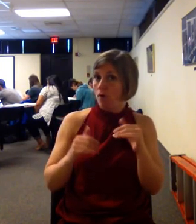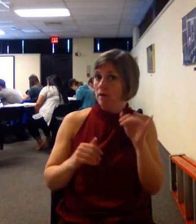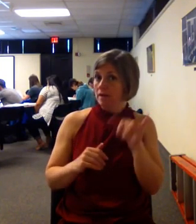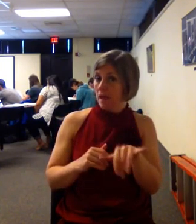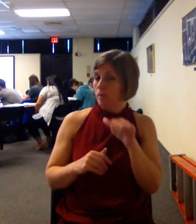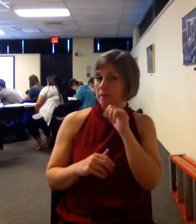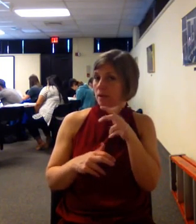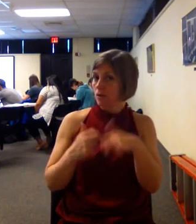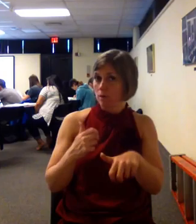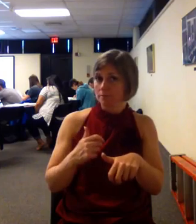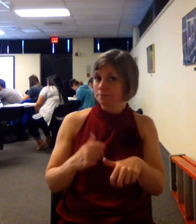too hard.